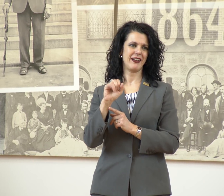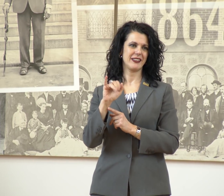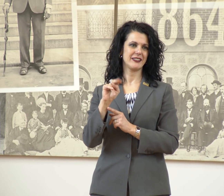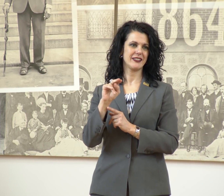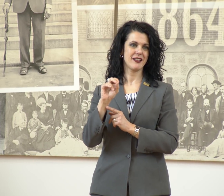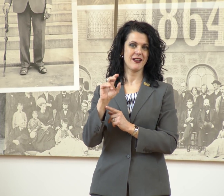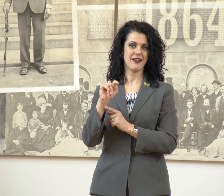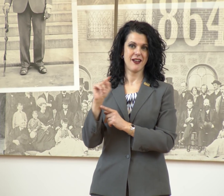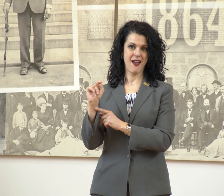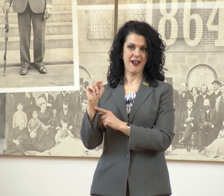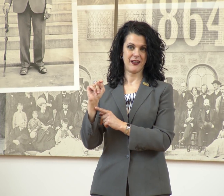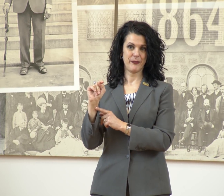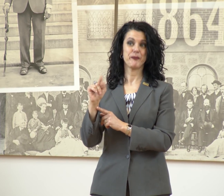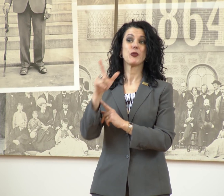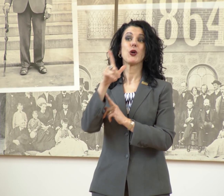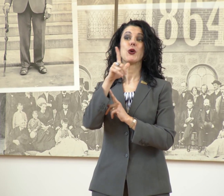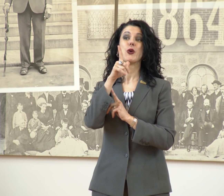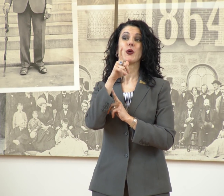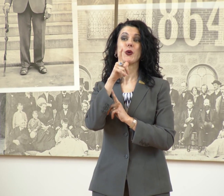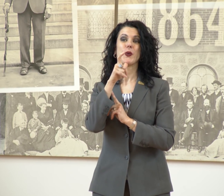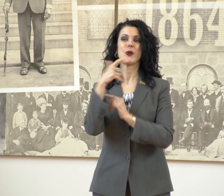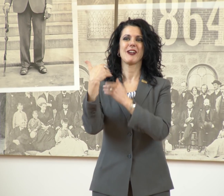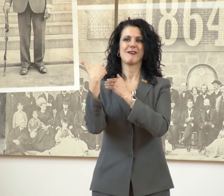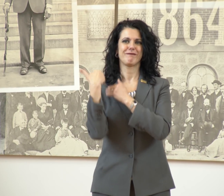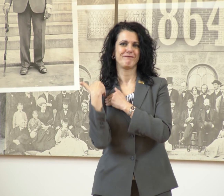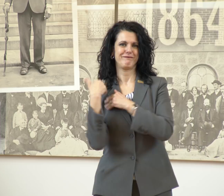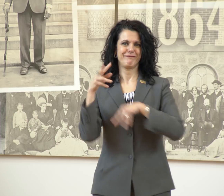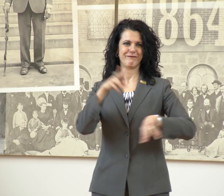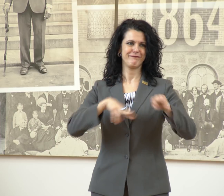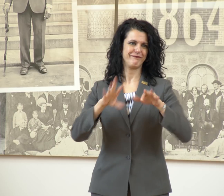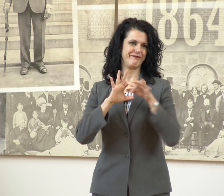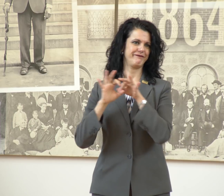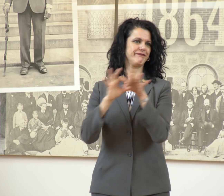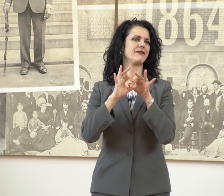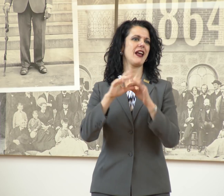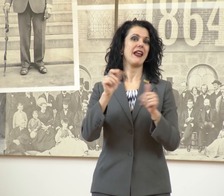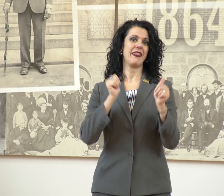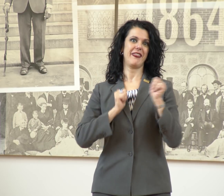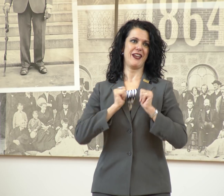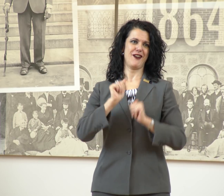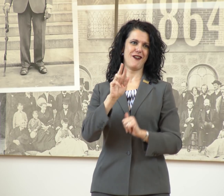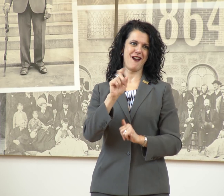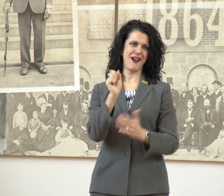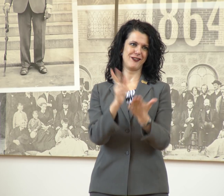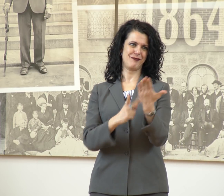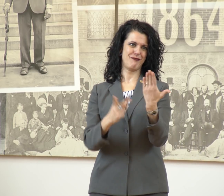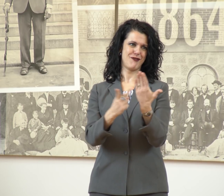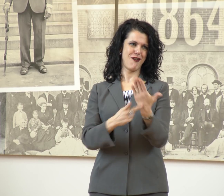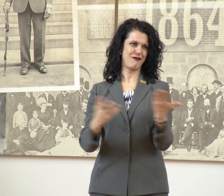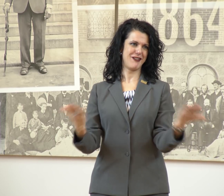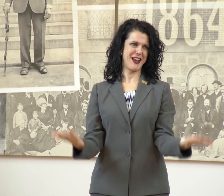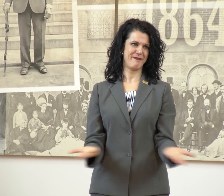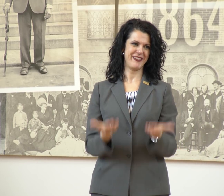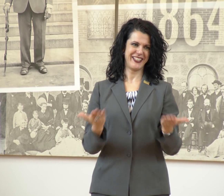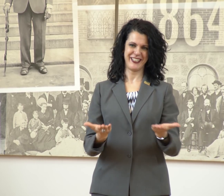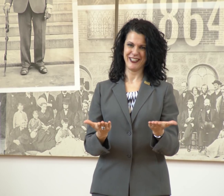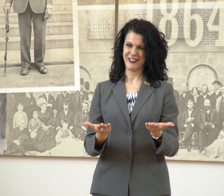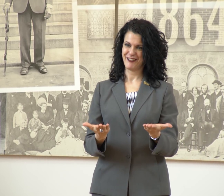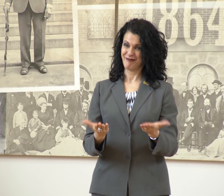Now I will invite up Ethan Sineau, who is responsible to oversee and coordinate the theater program